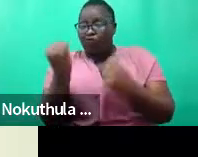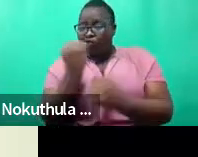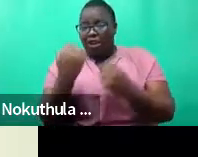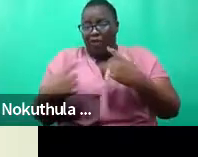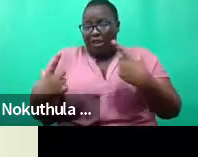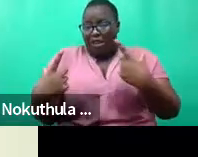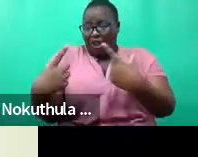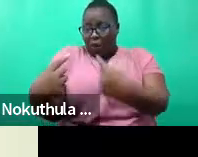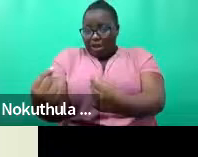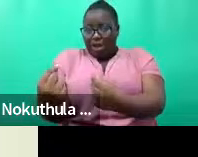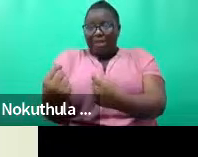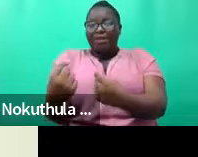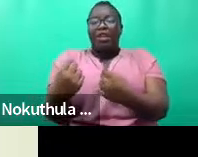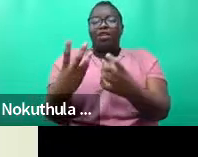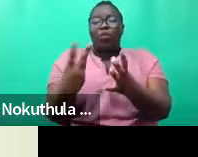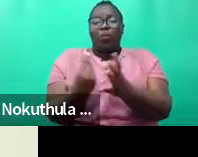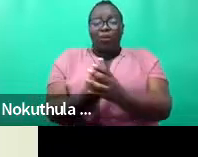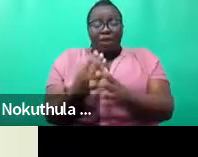with